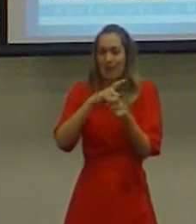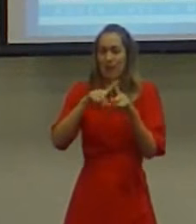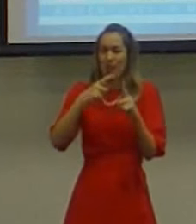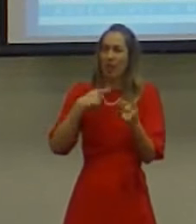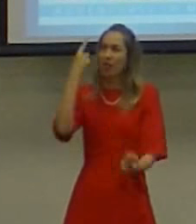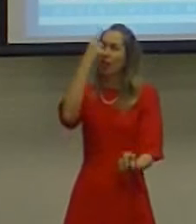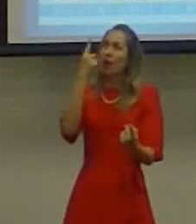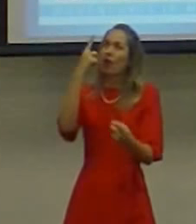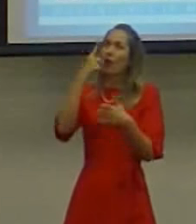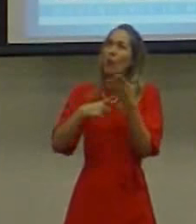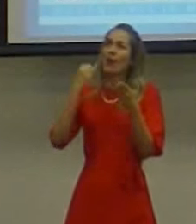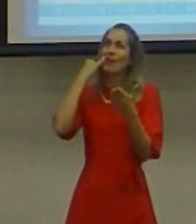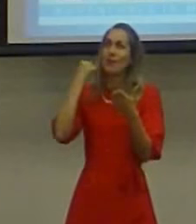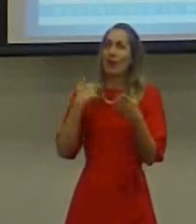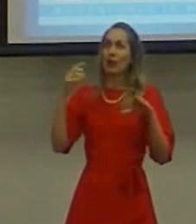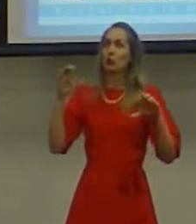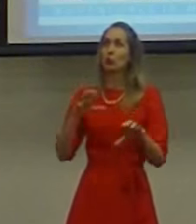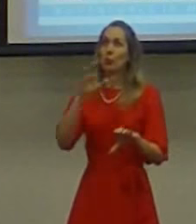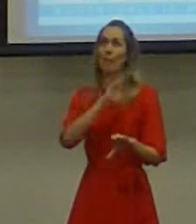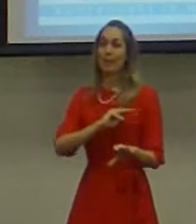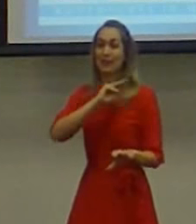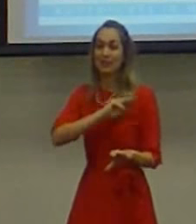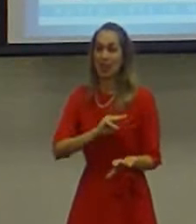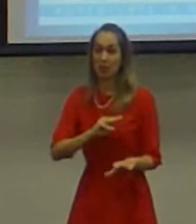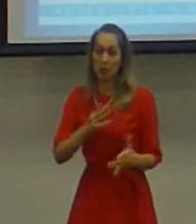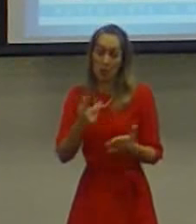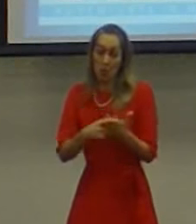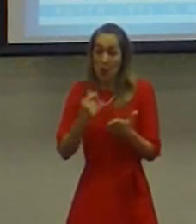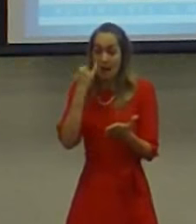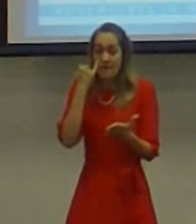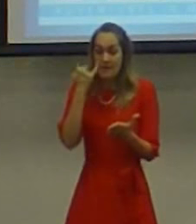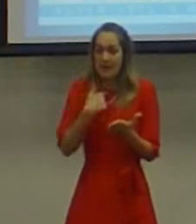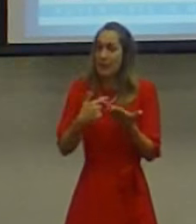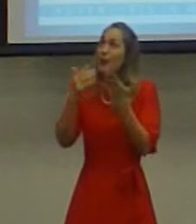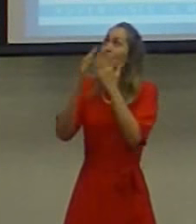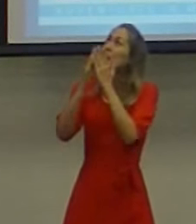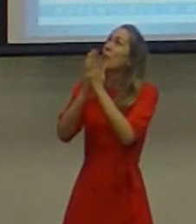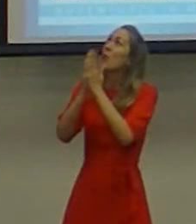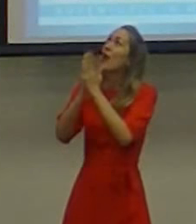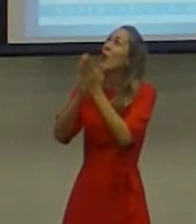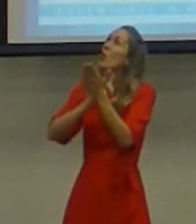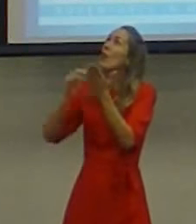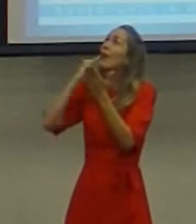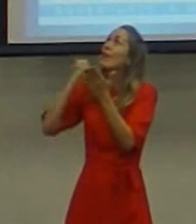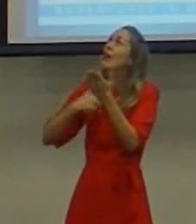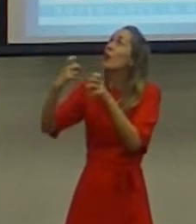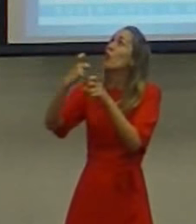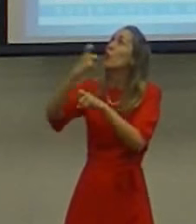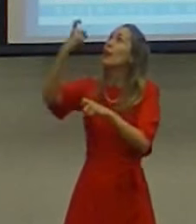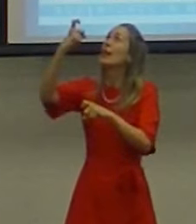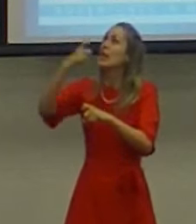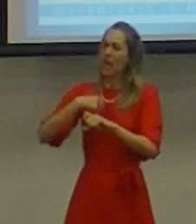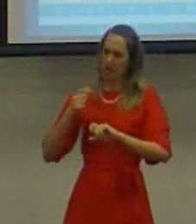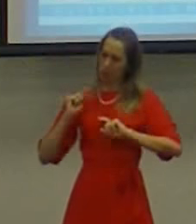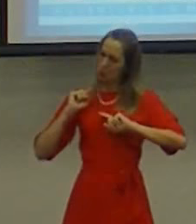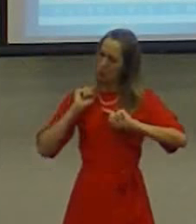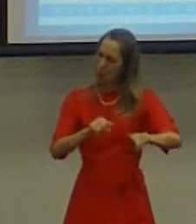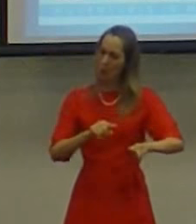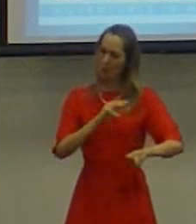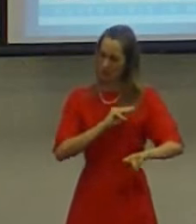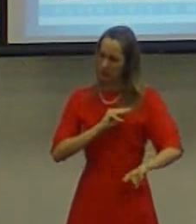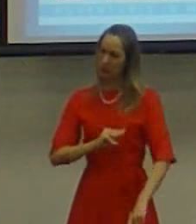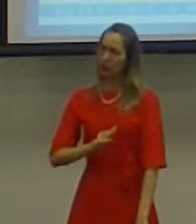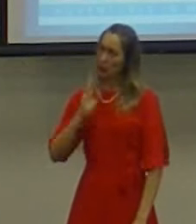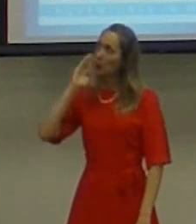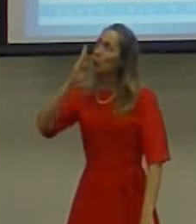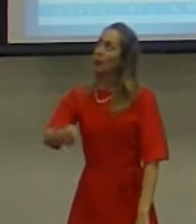what if I go into missions? What if, And I prayed to God, and I was like, Lord, if I win this scholarship, look, I'm going into missions. I'm absolutely going